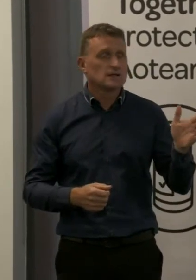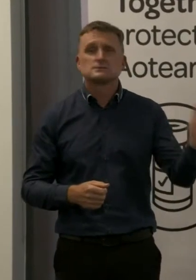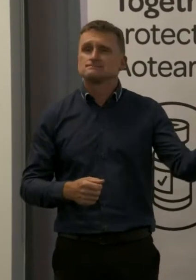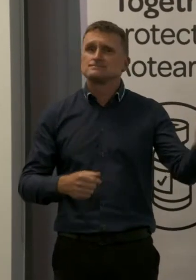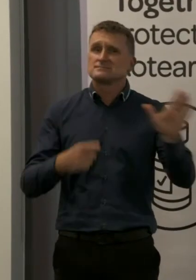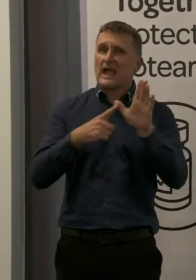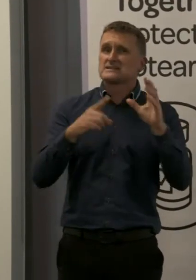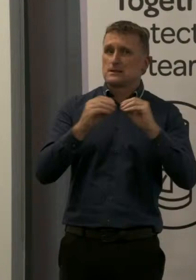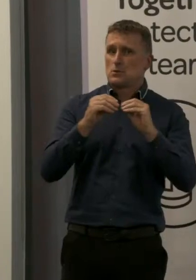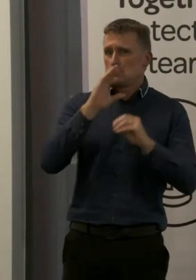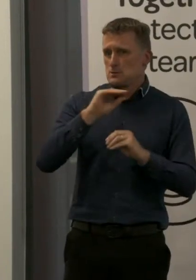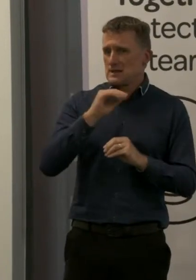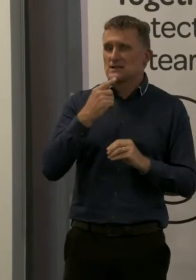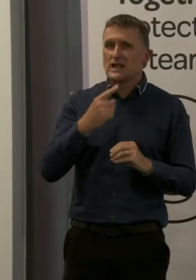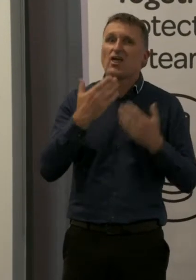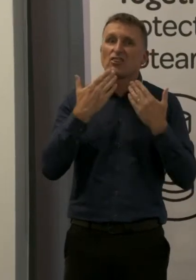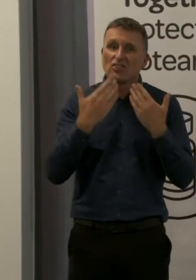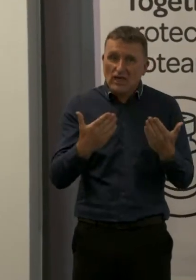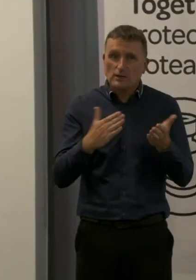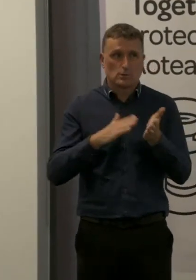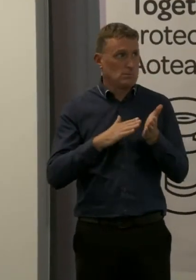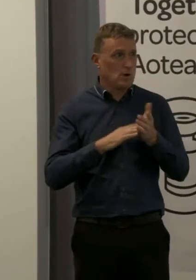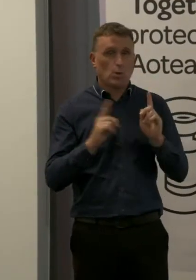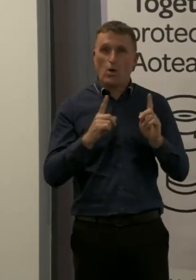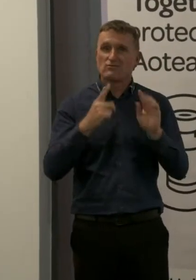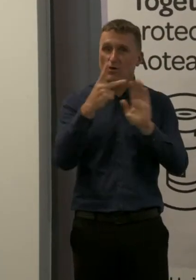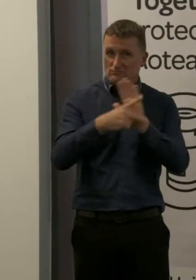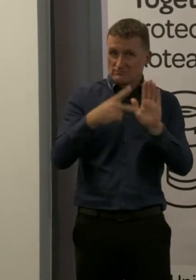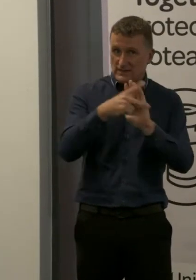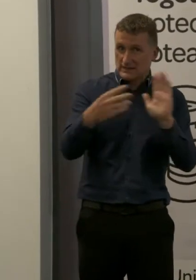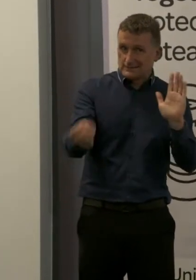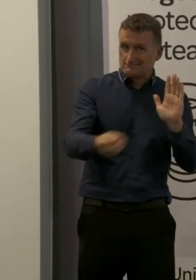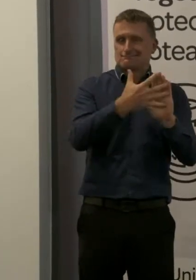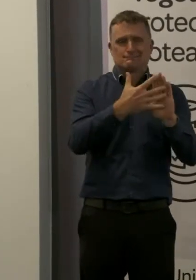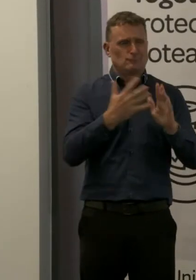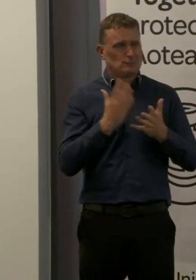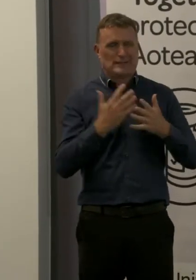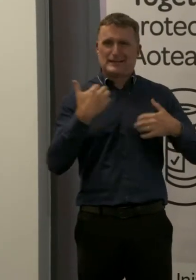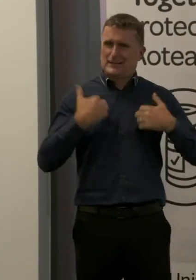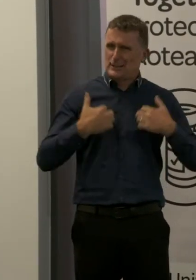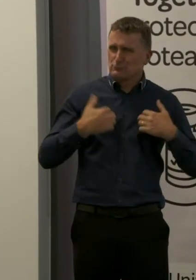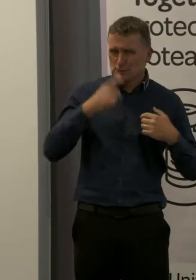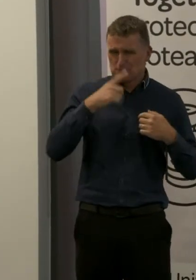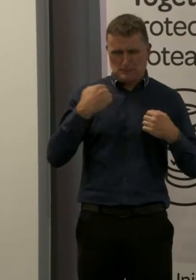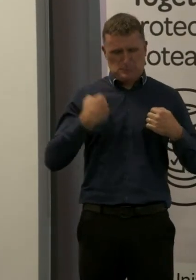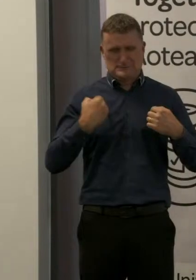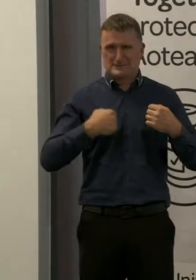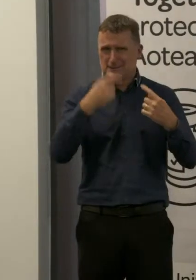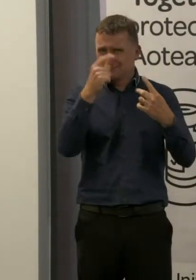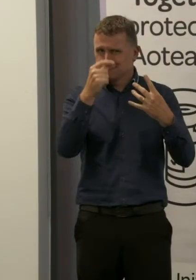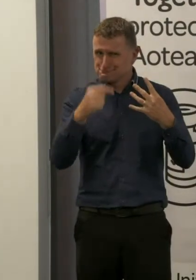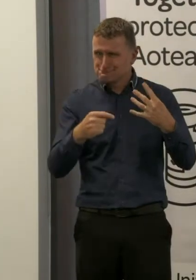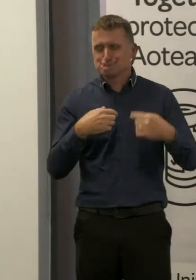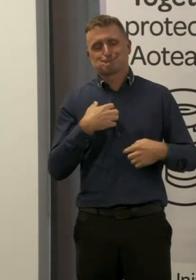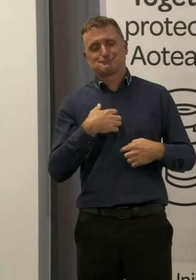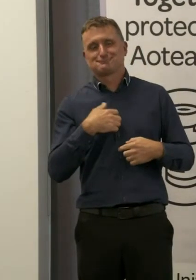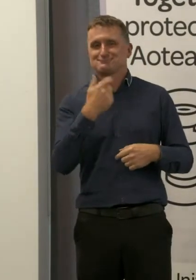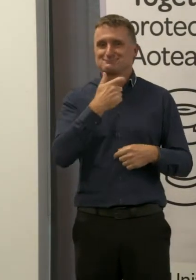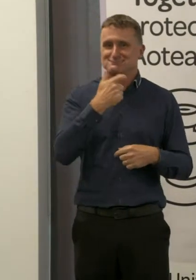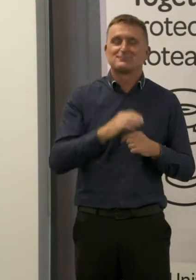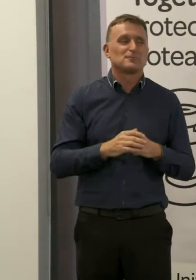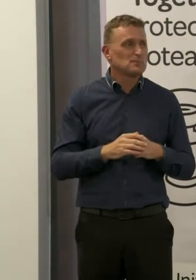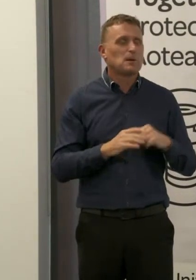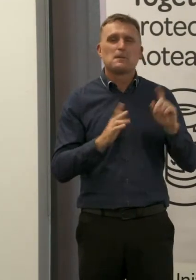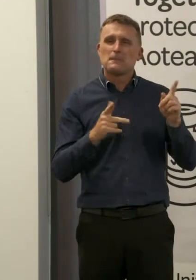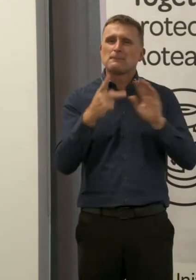demo there, and some interesting new symptoms on demonstration there in the video. And so, yeah, we'll need to do a little bit of juggling